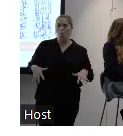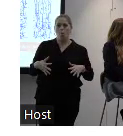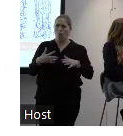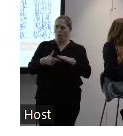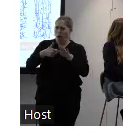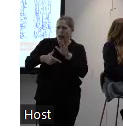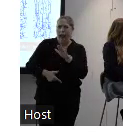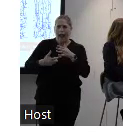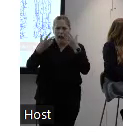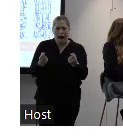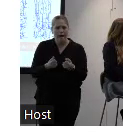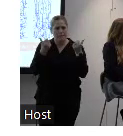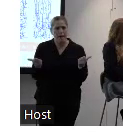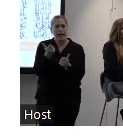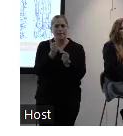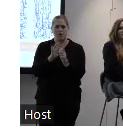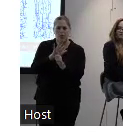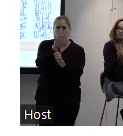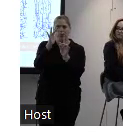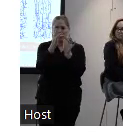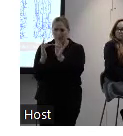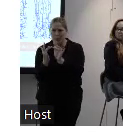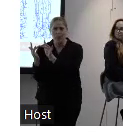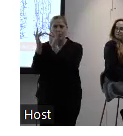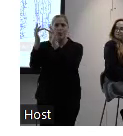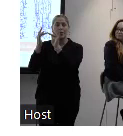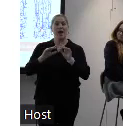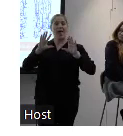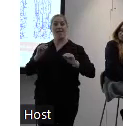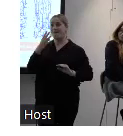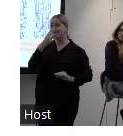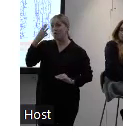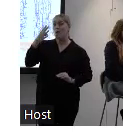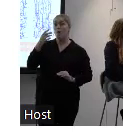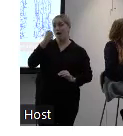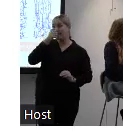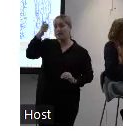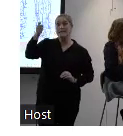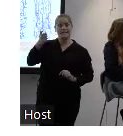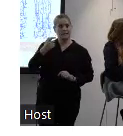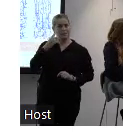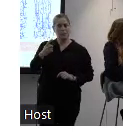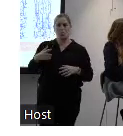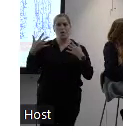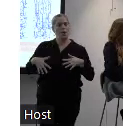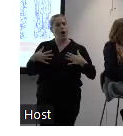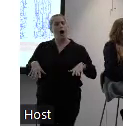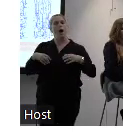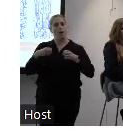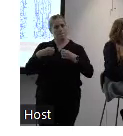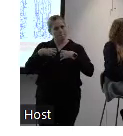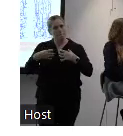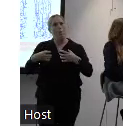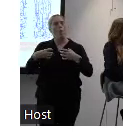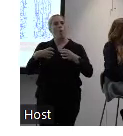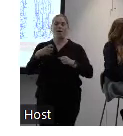dense. And then by 4 years and 6 years, you can see the pattern has changed again, where the neurons are now much